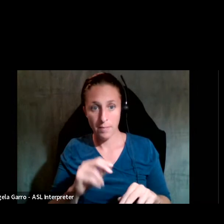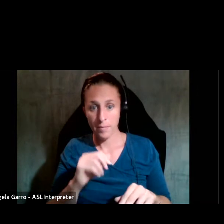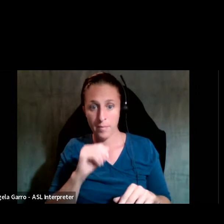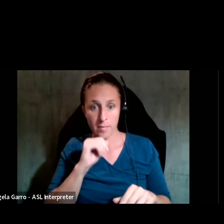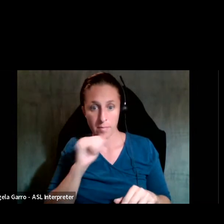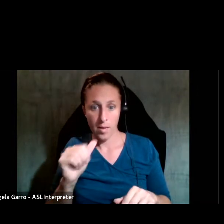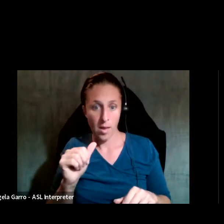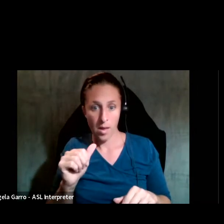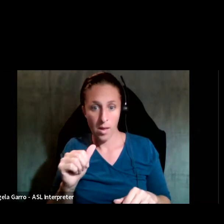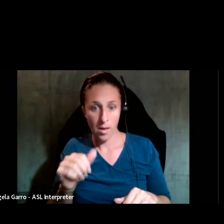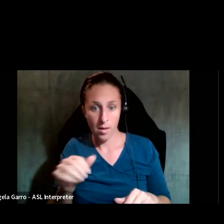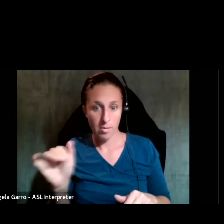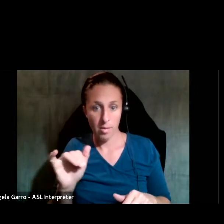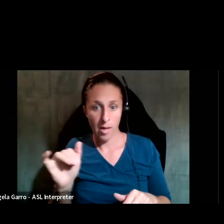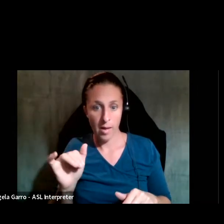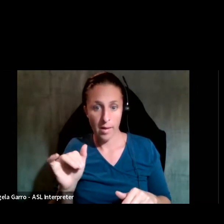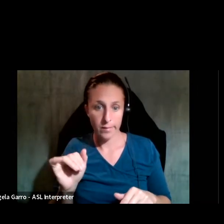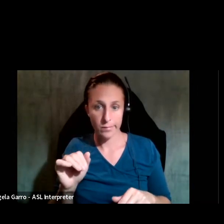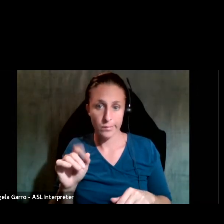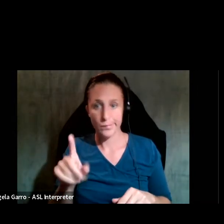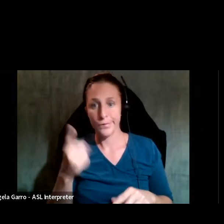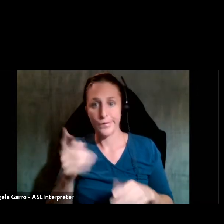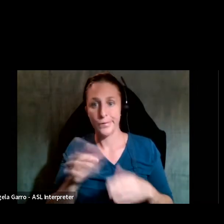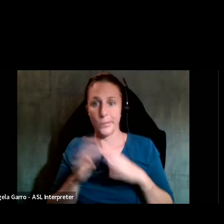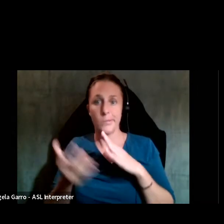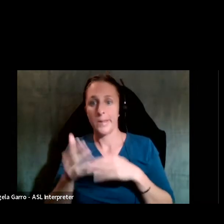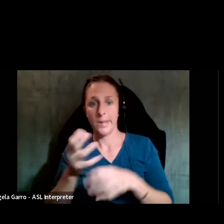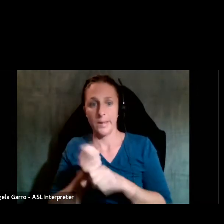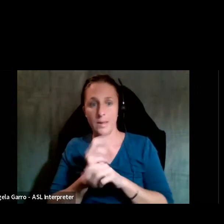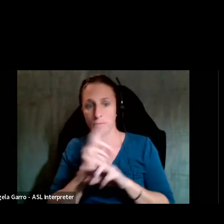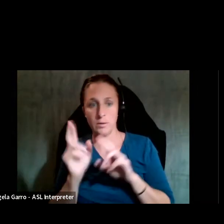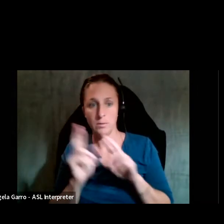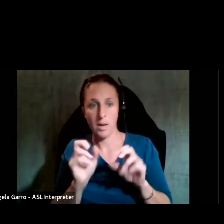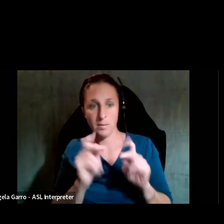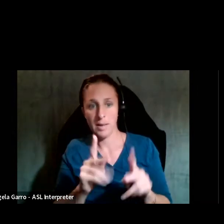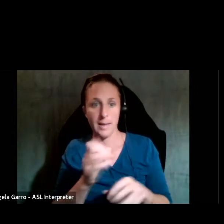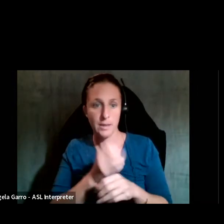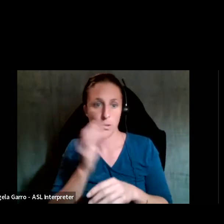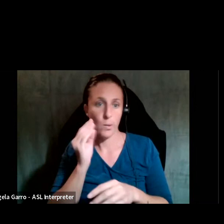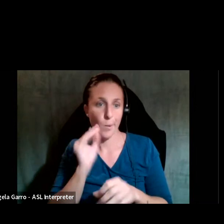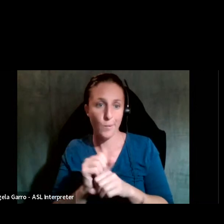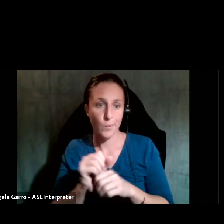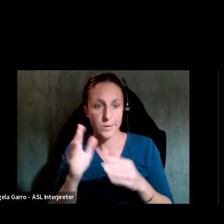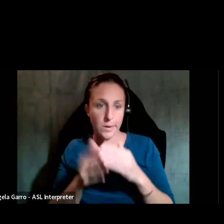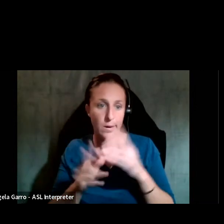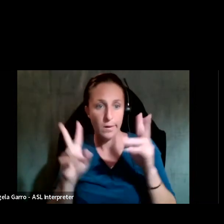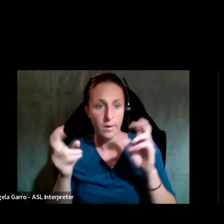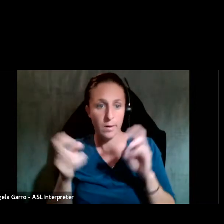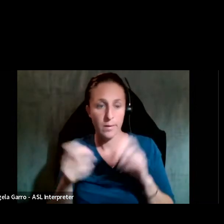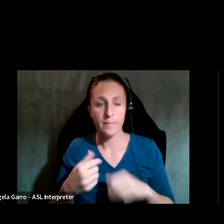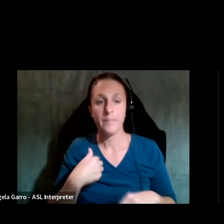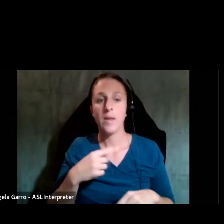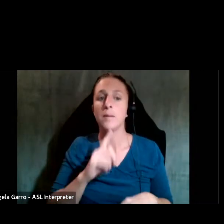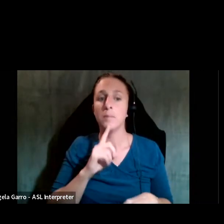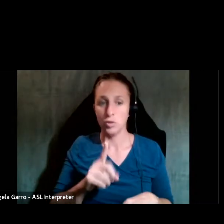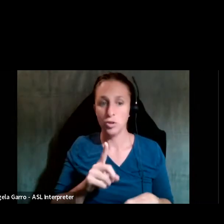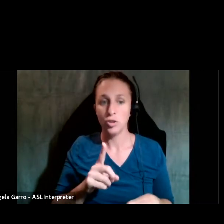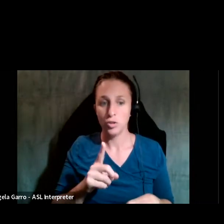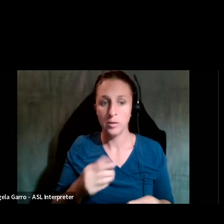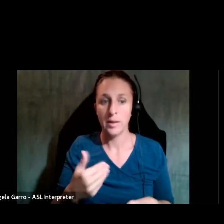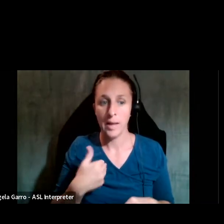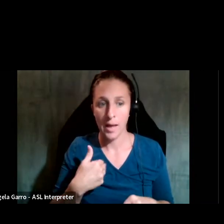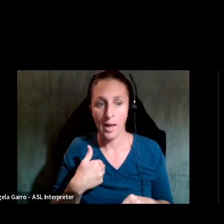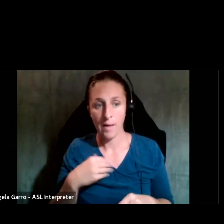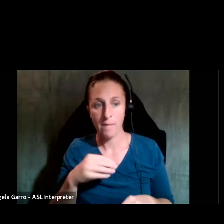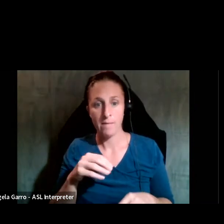willy-nilly, like you got the weekend to get your response back, get your homework done? I'm sure there is, in the